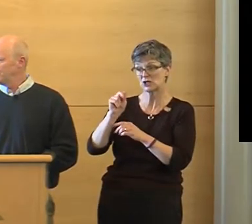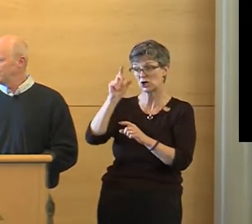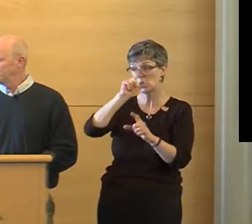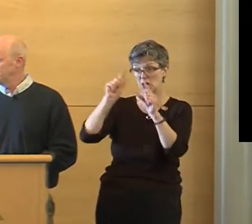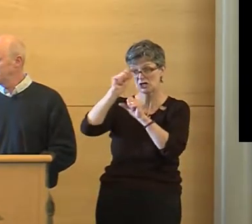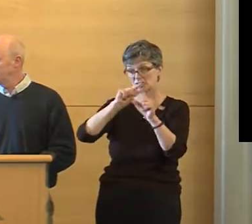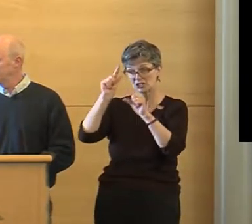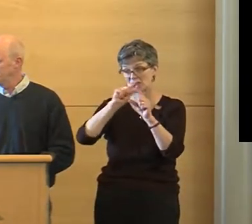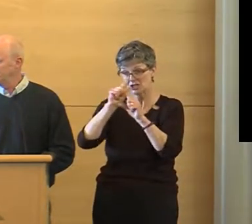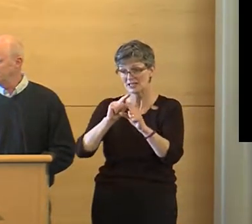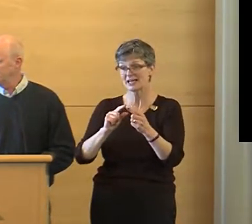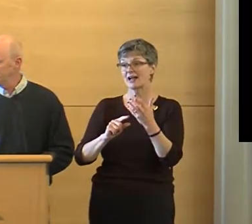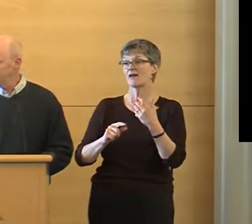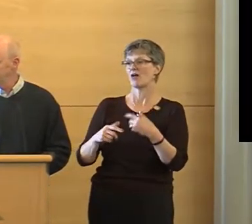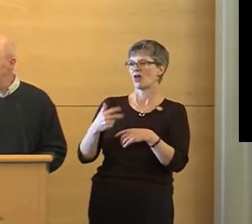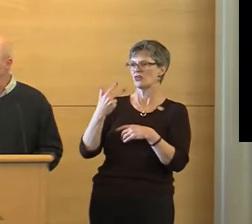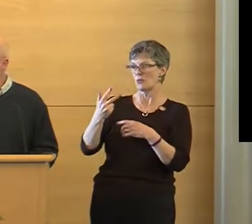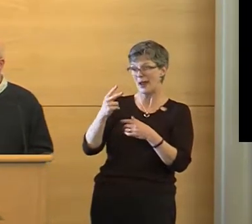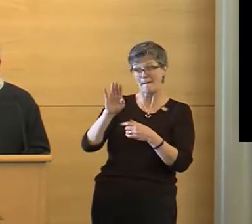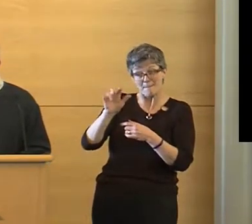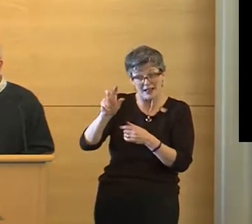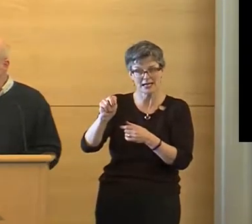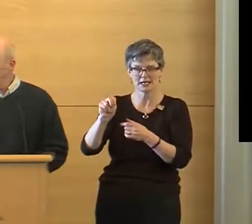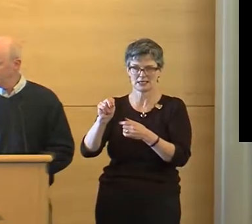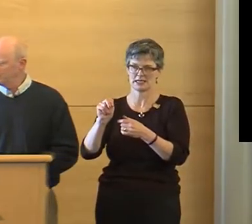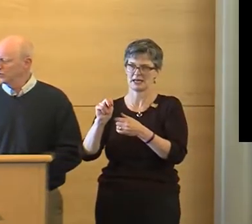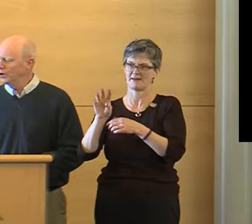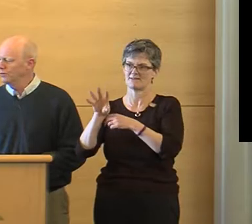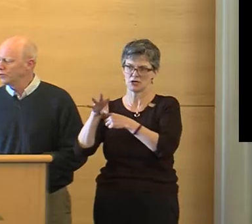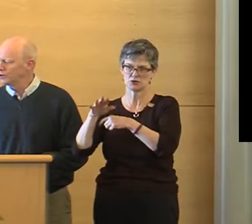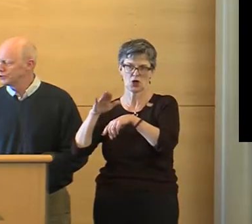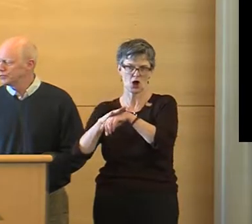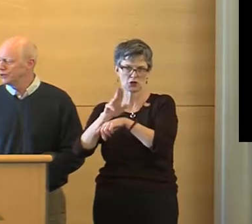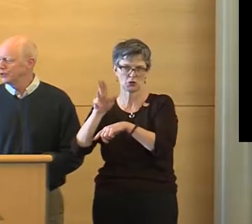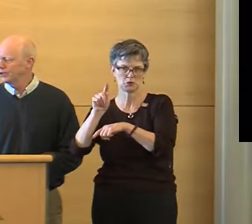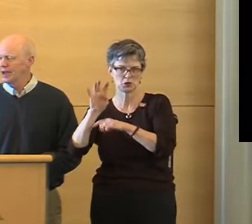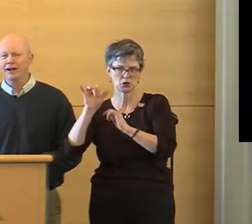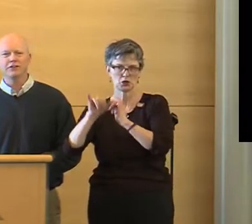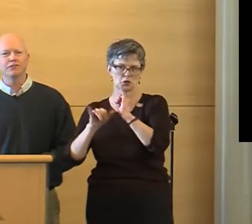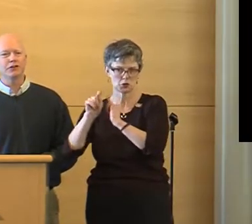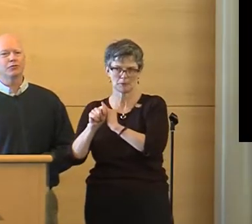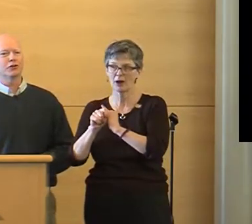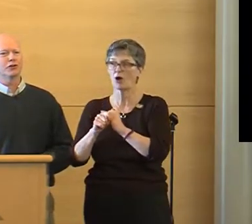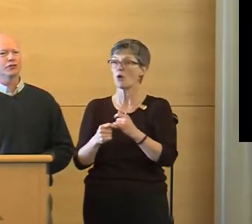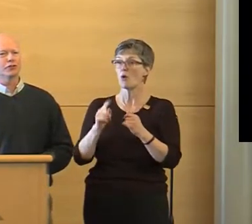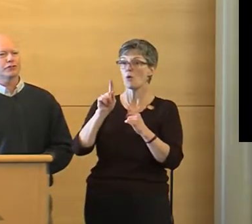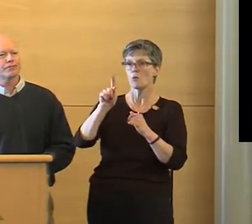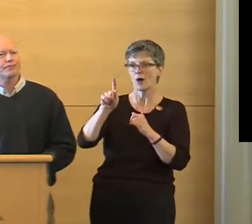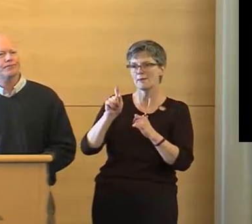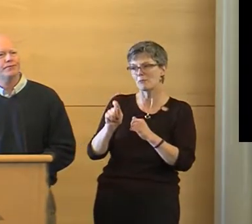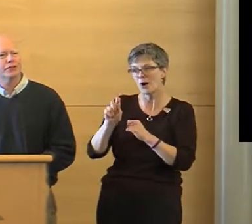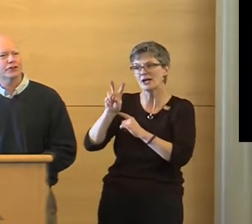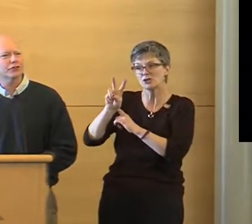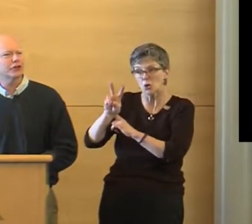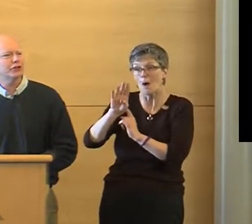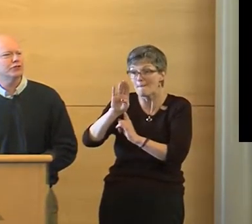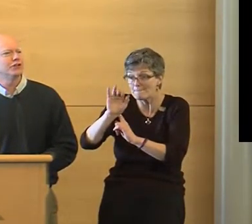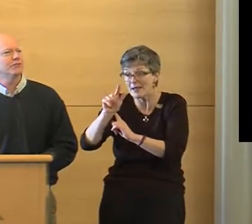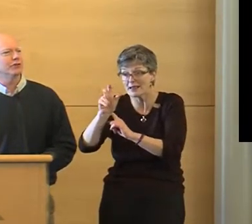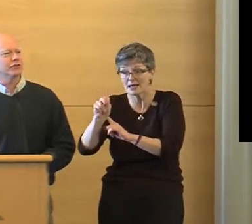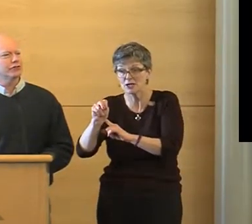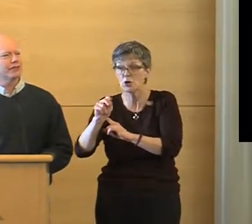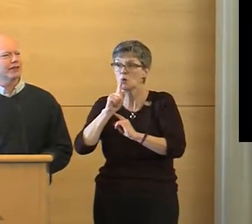and maybe more than that by now, over 96 billion emails sent today alone, nearly 2 billion